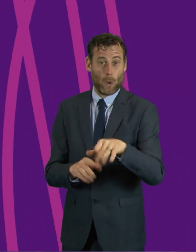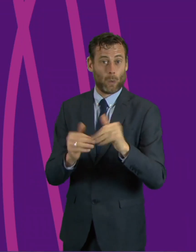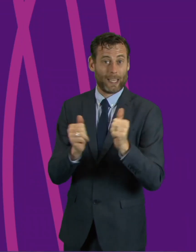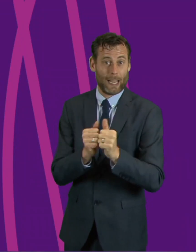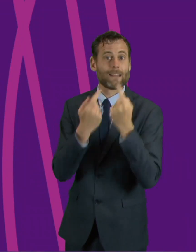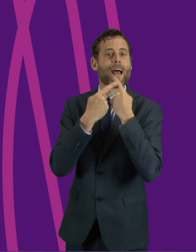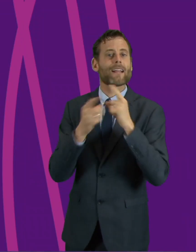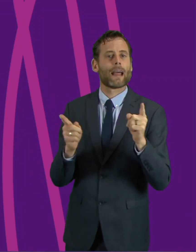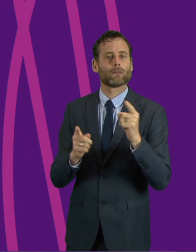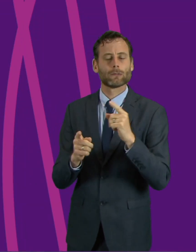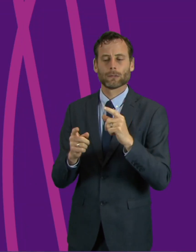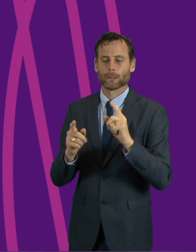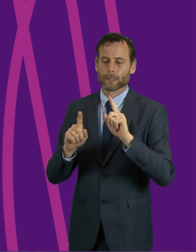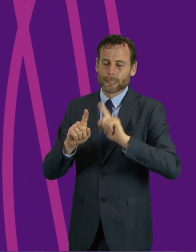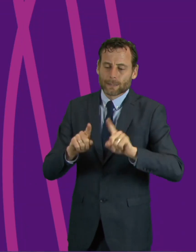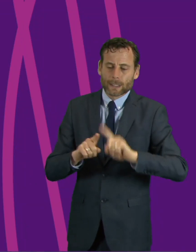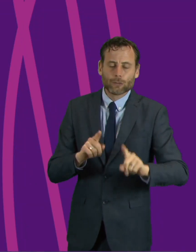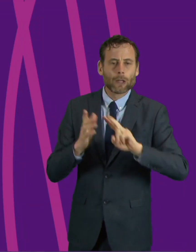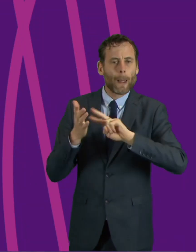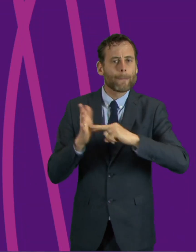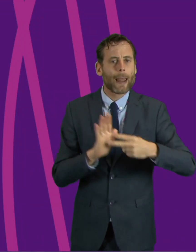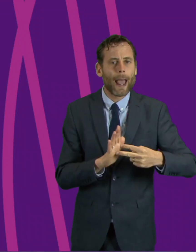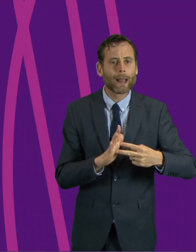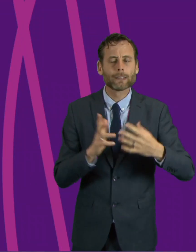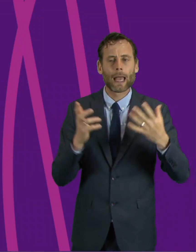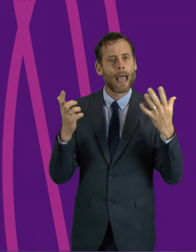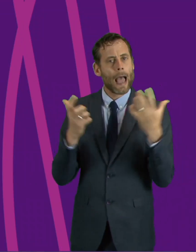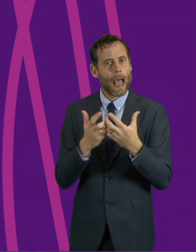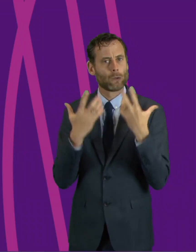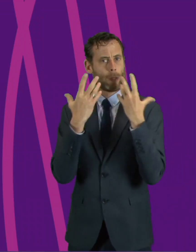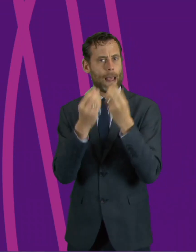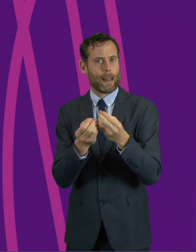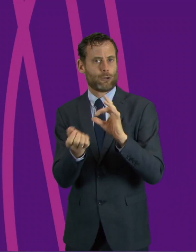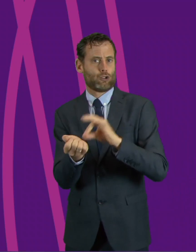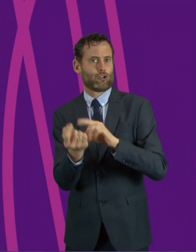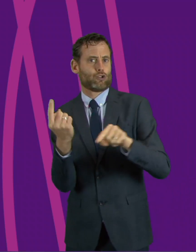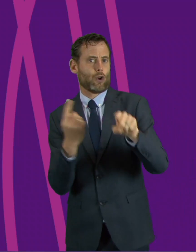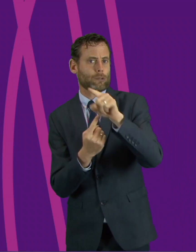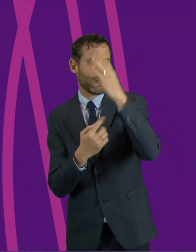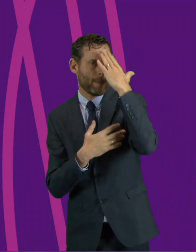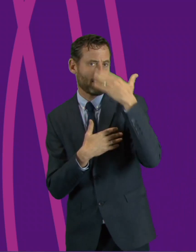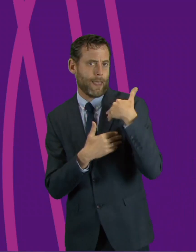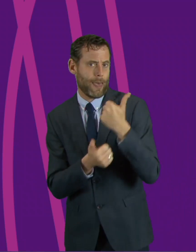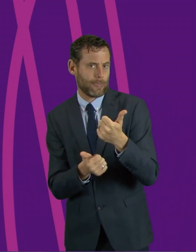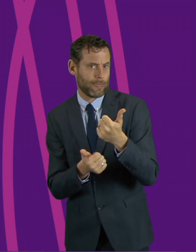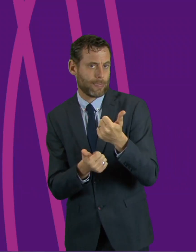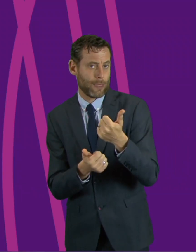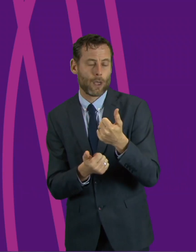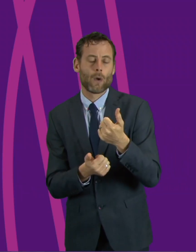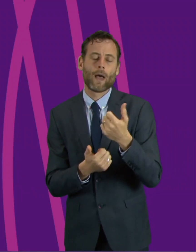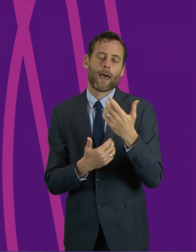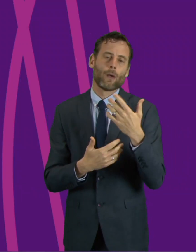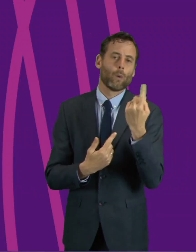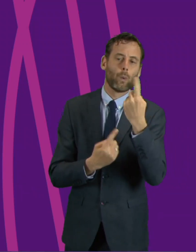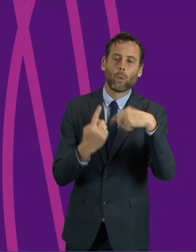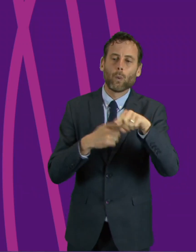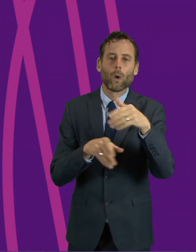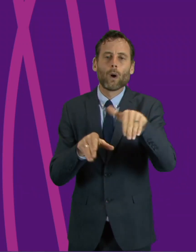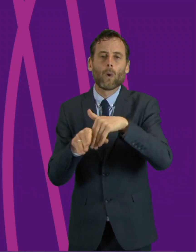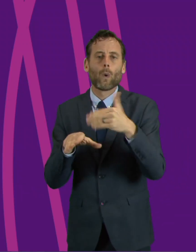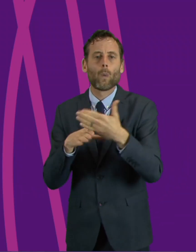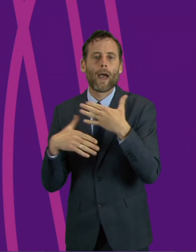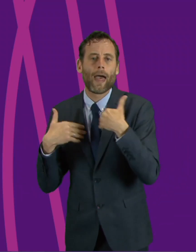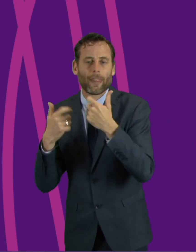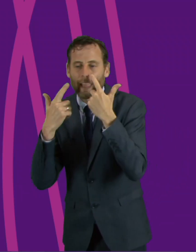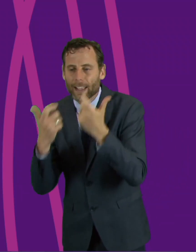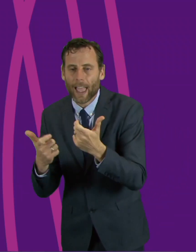a package of measures specifically designed to support the mental health and well-being of healthcare and social care